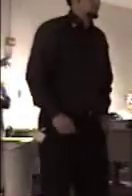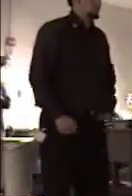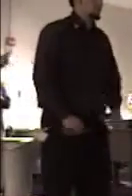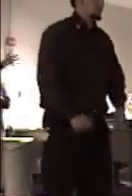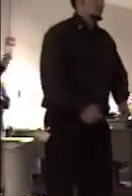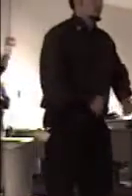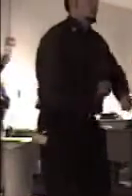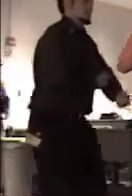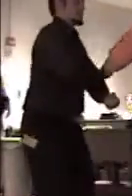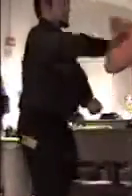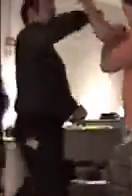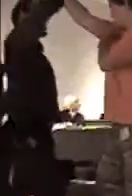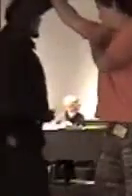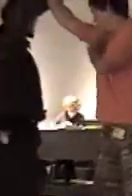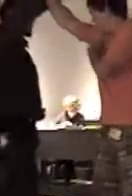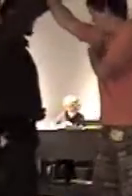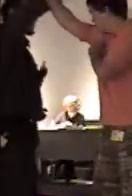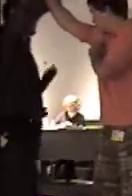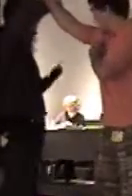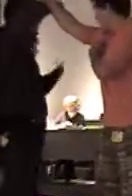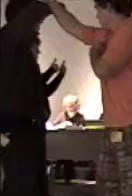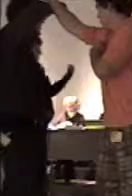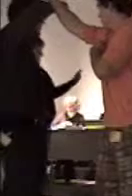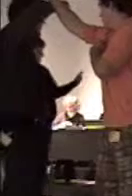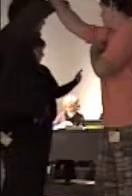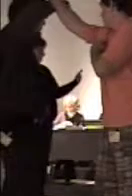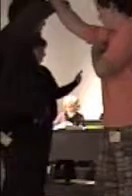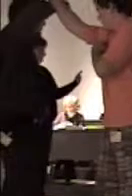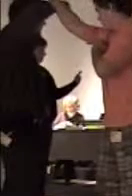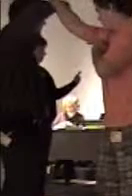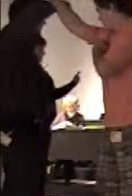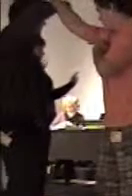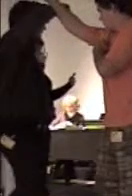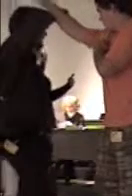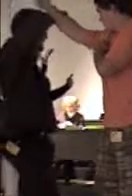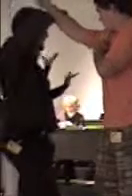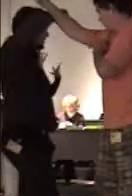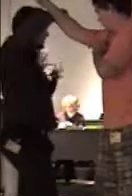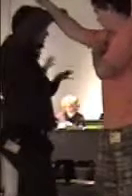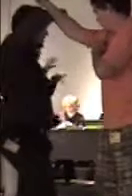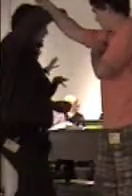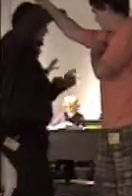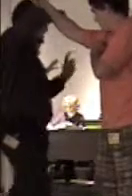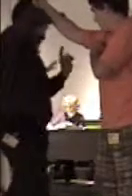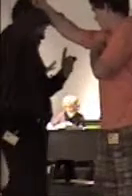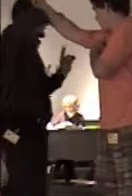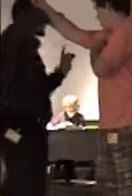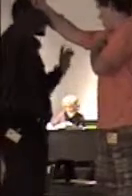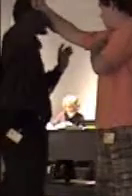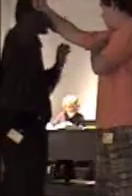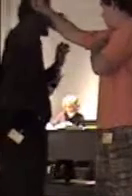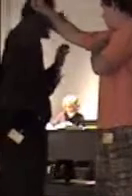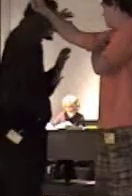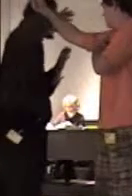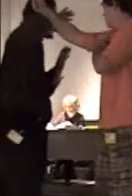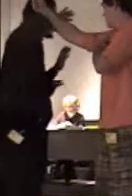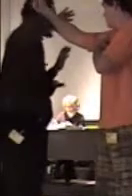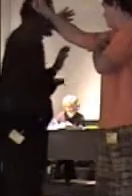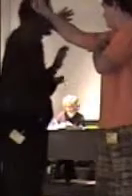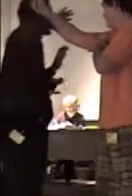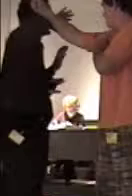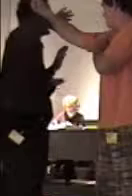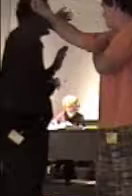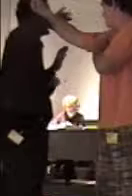do. So you just step back. Why would you want to do that? Sink. If you sink, you will